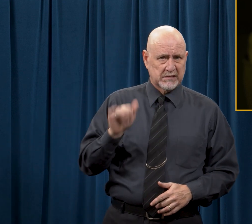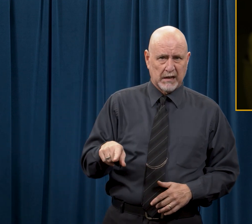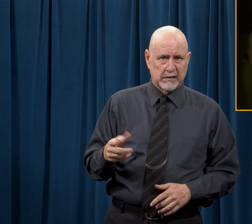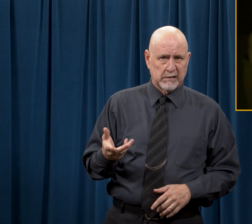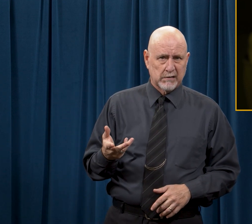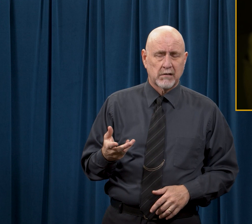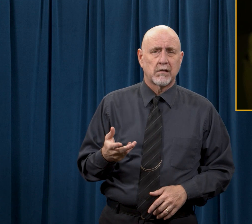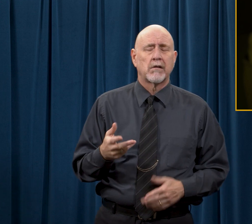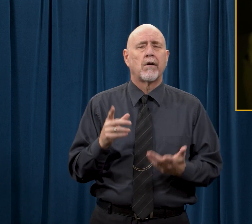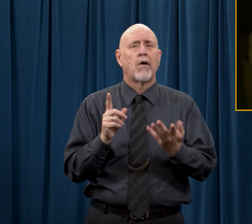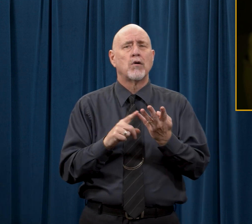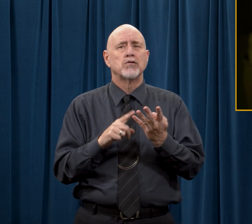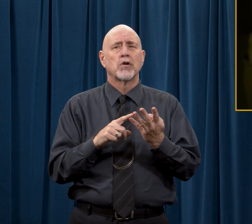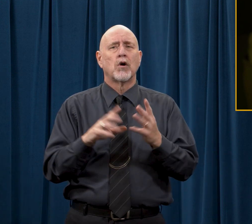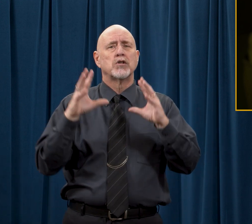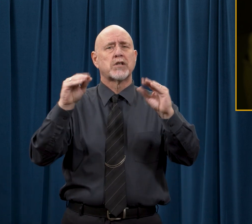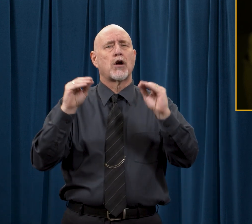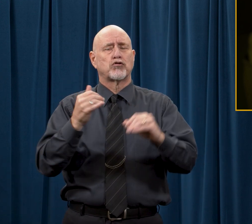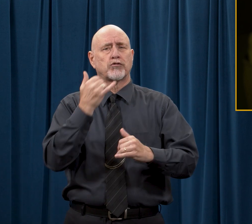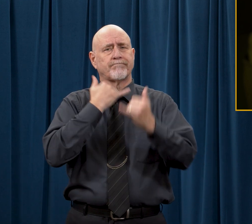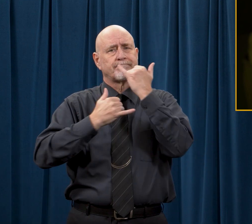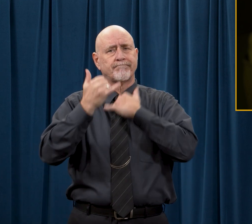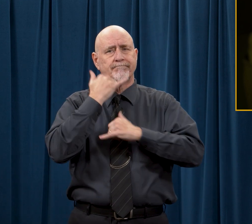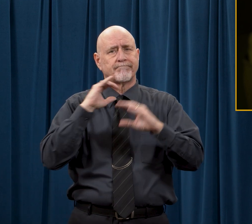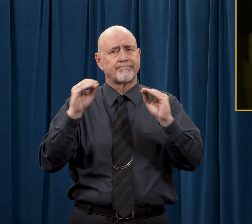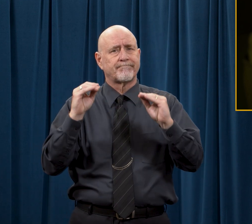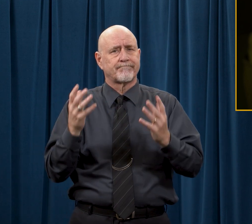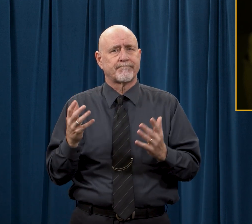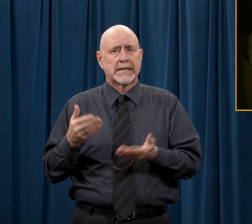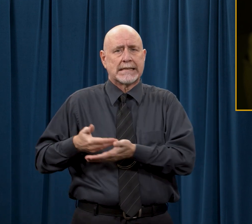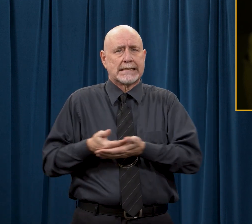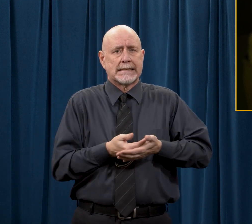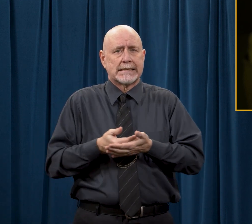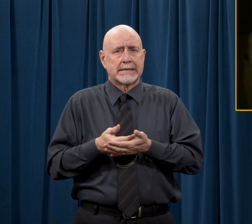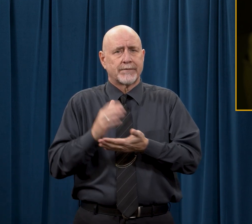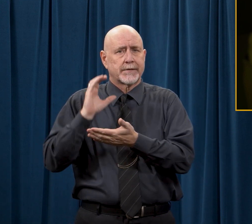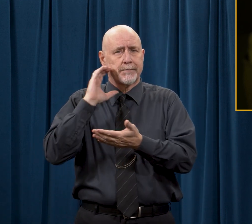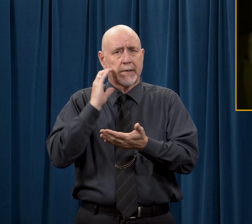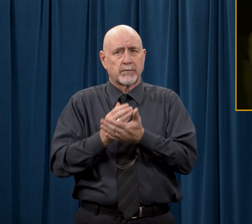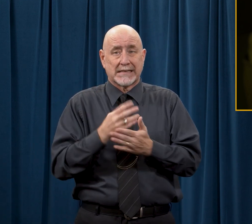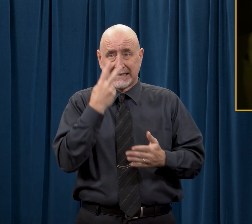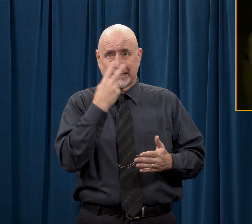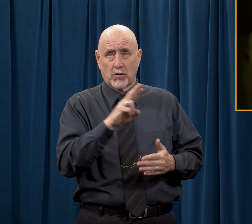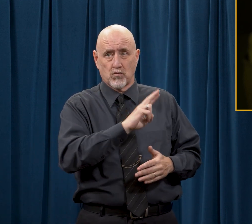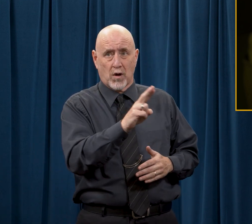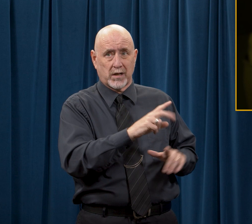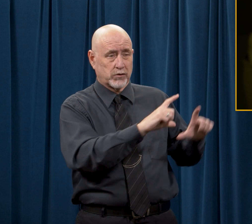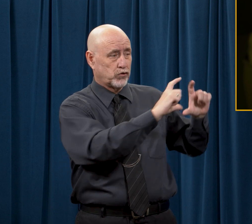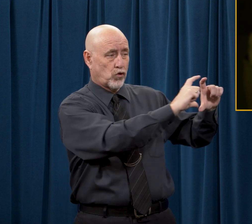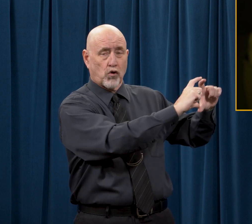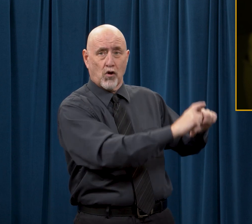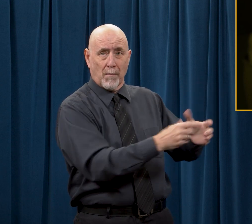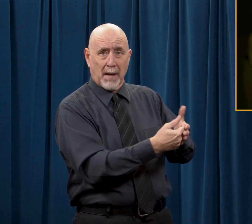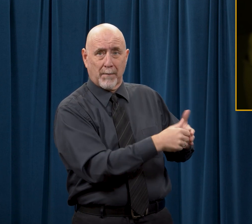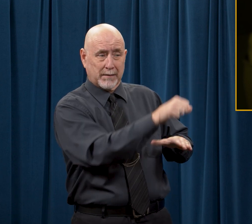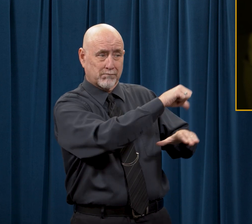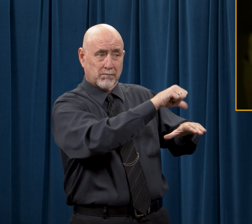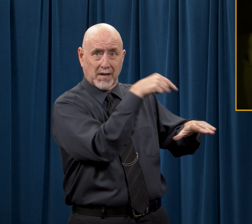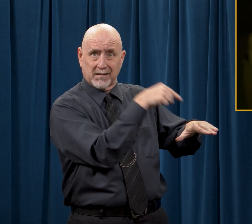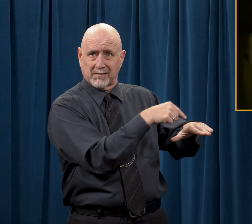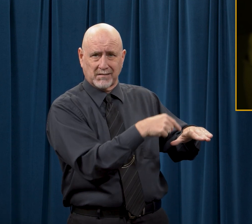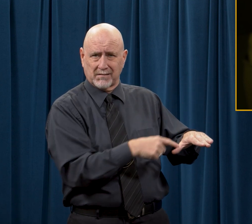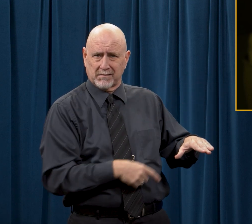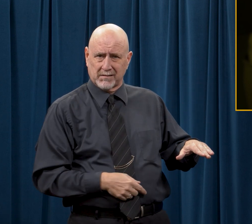Jewish household. There were also doctrinal misconceptions. On the second circle on the right shows an infant